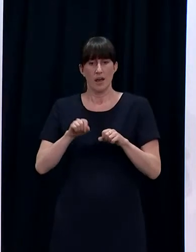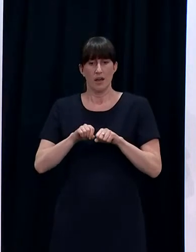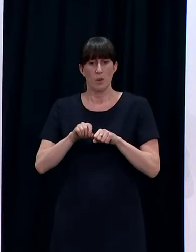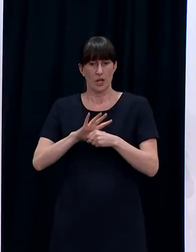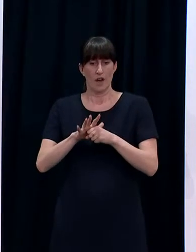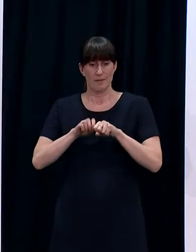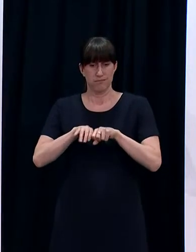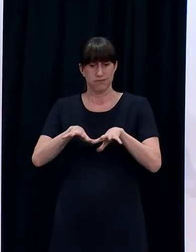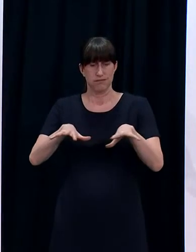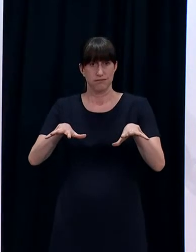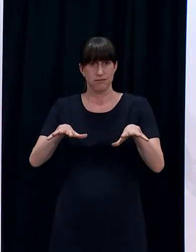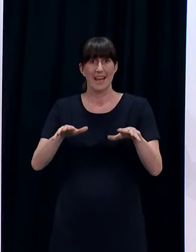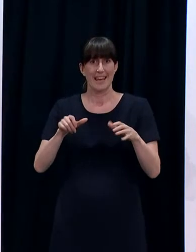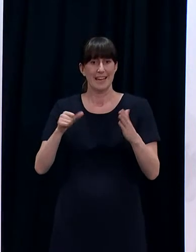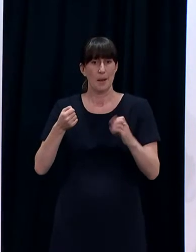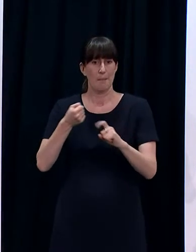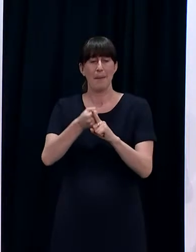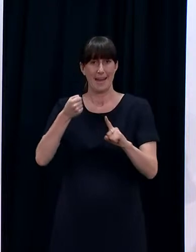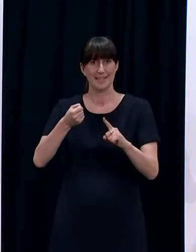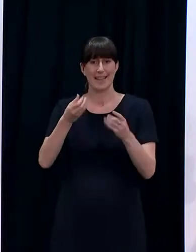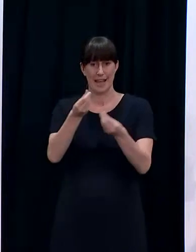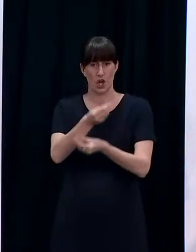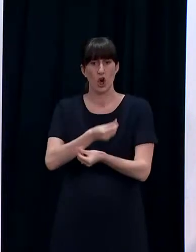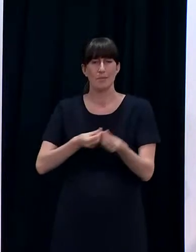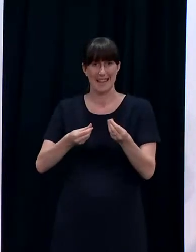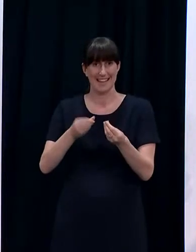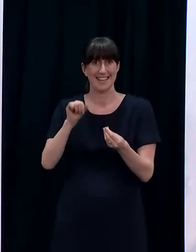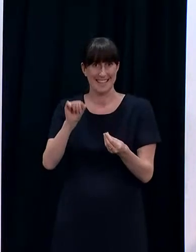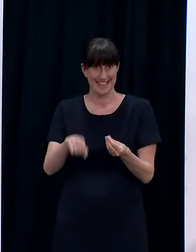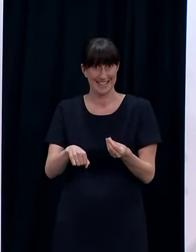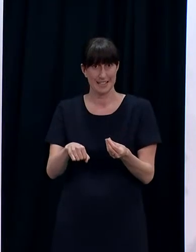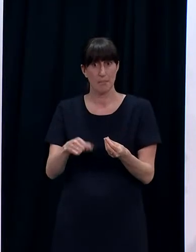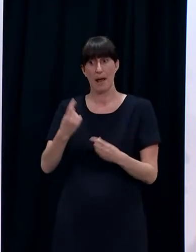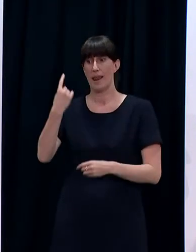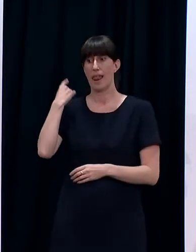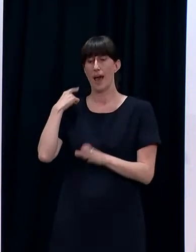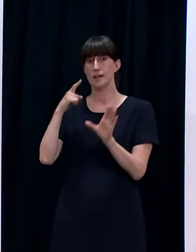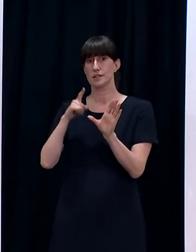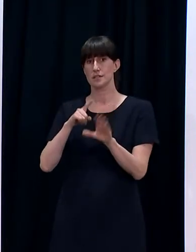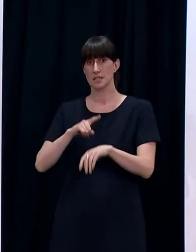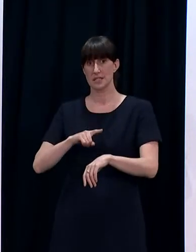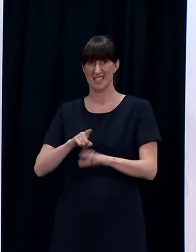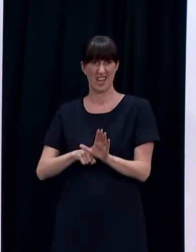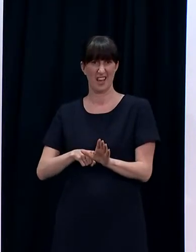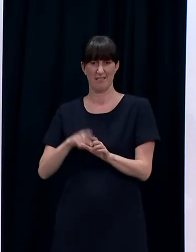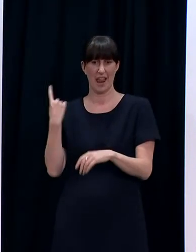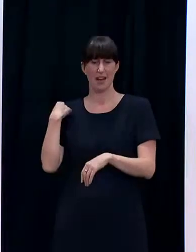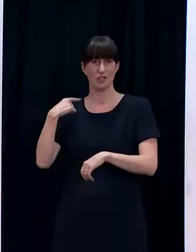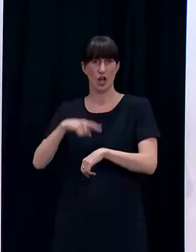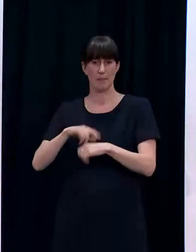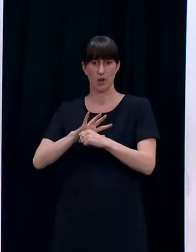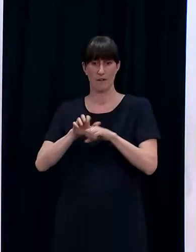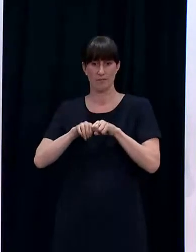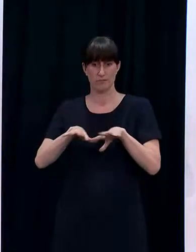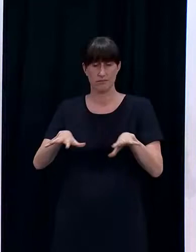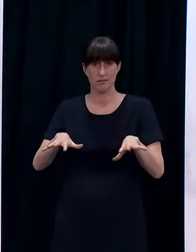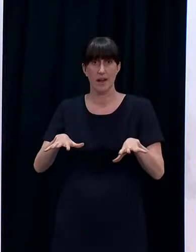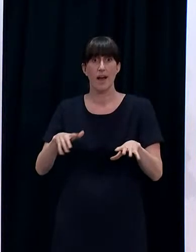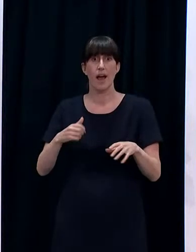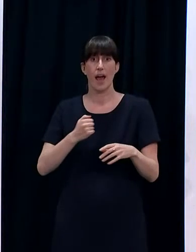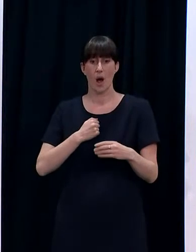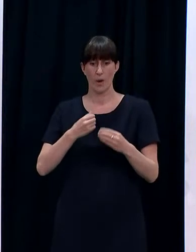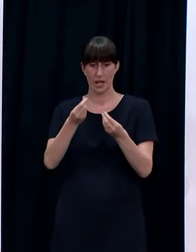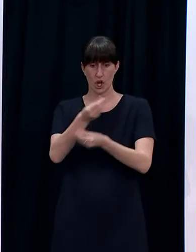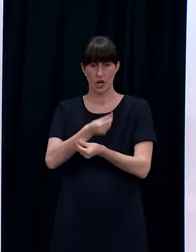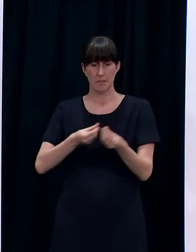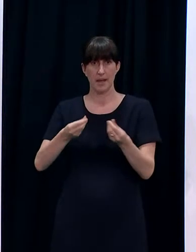this, we have been here before. The New Zealand economy recovered well, businesses showed resilience, and businesses and